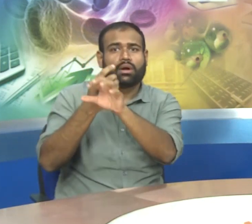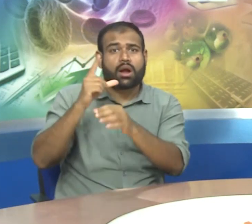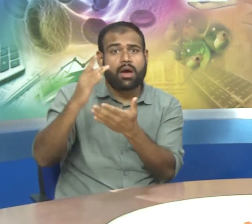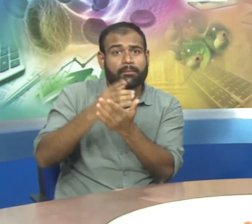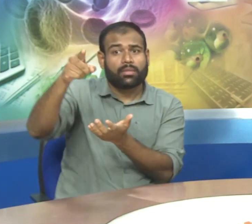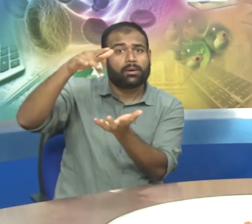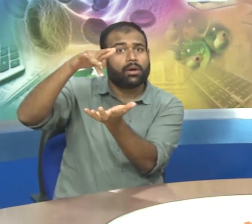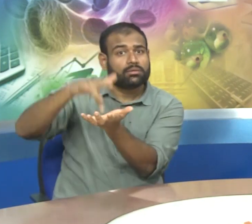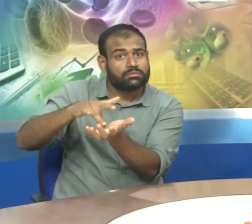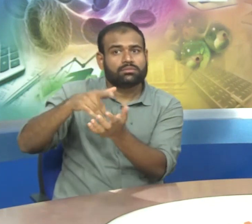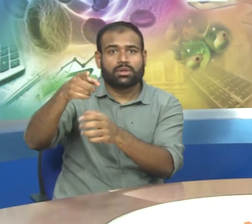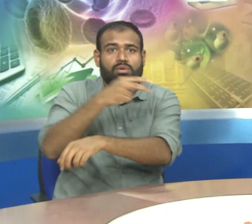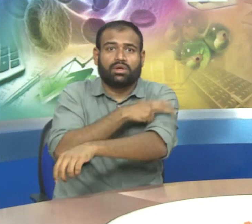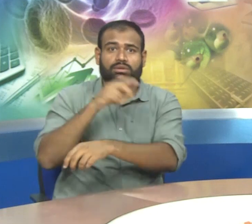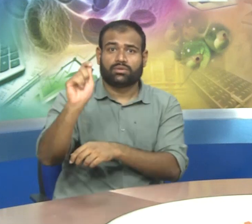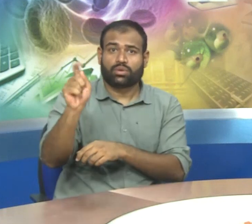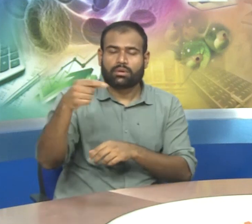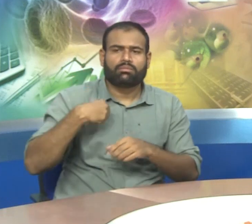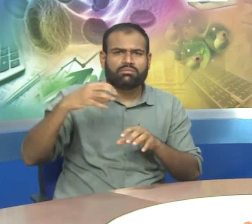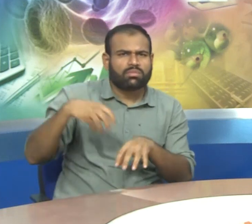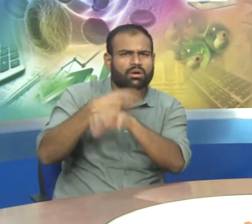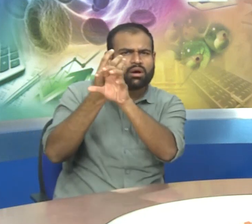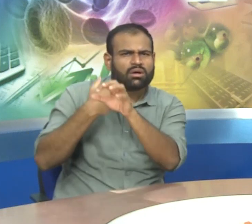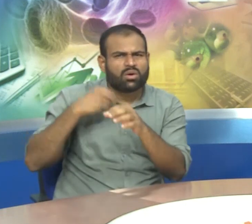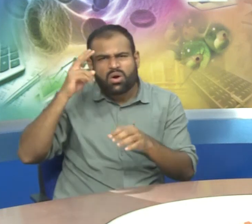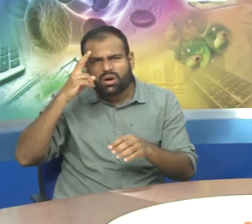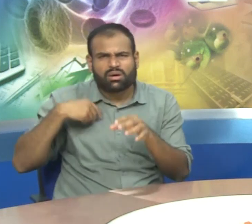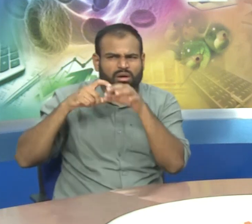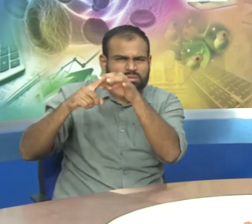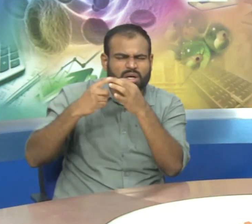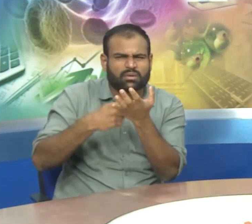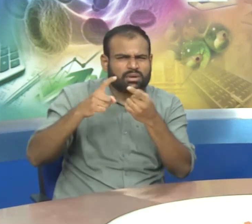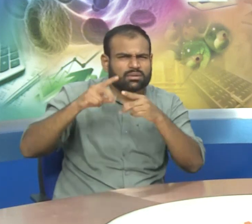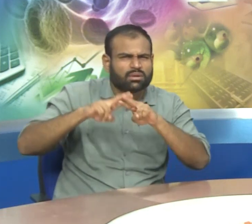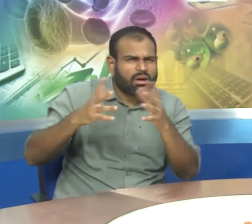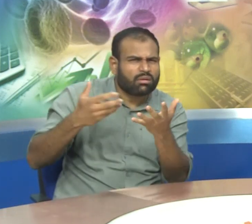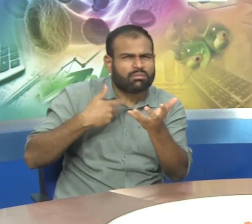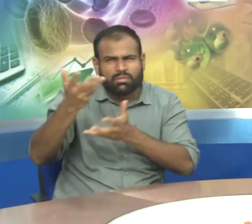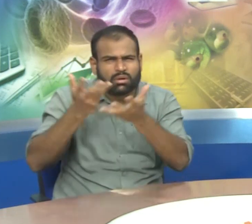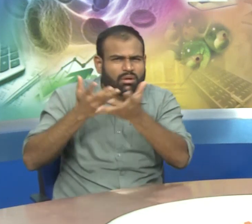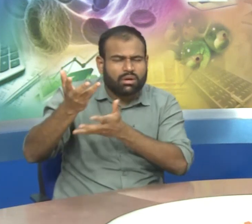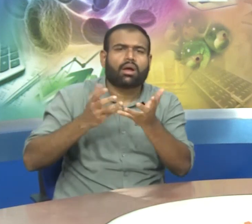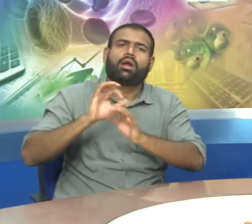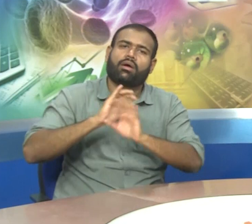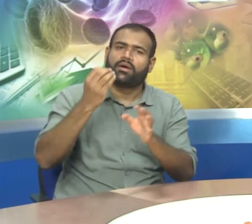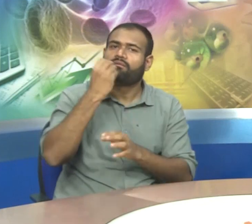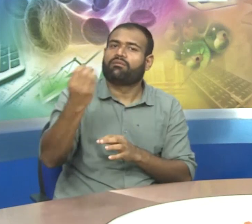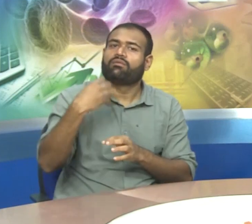Many libraries offer reference services in an online mode where the user can communicate with the librarian